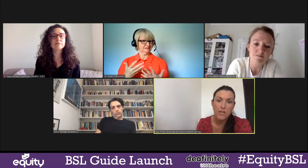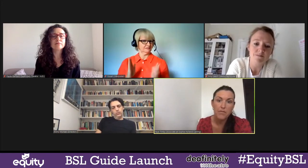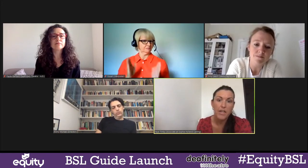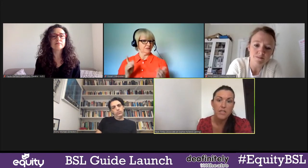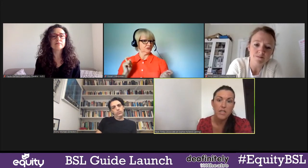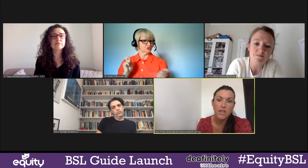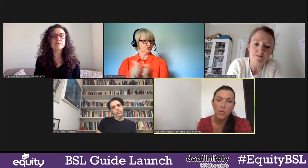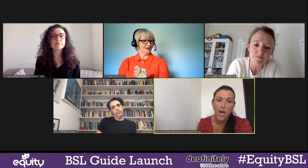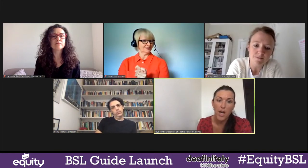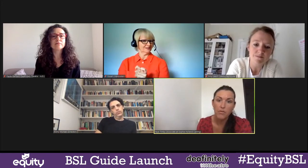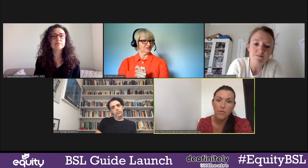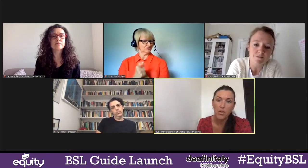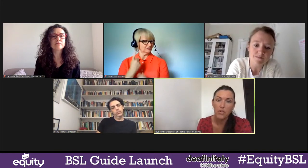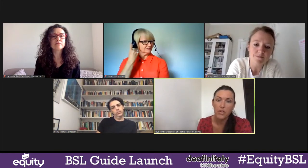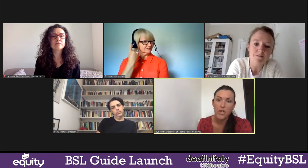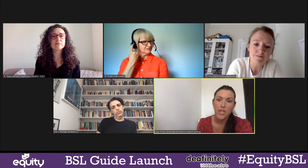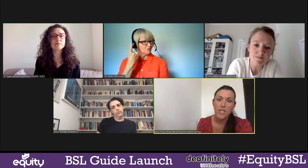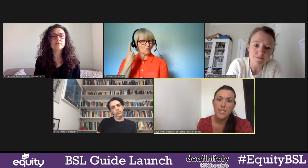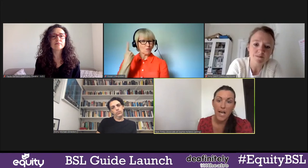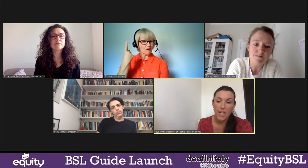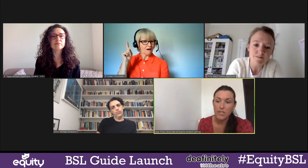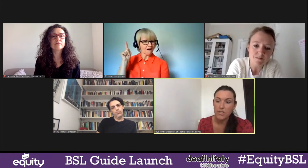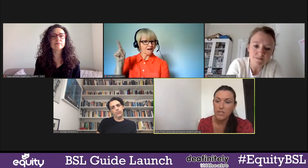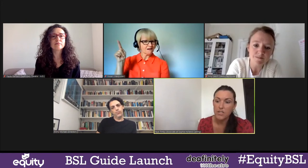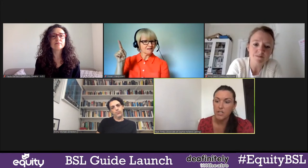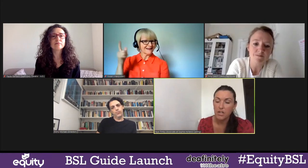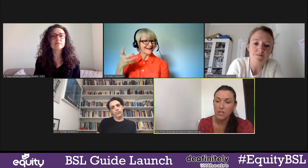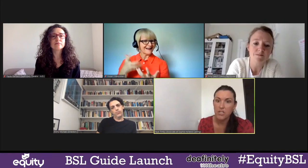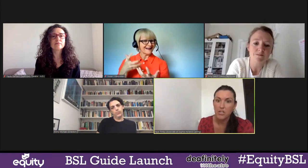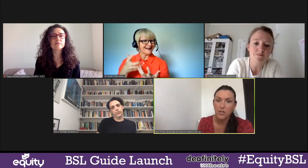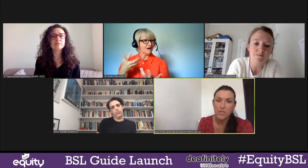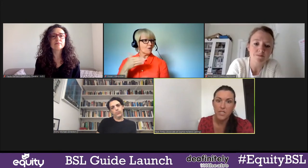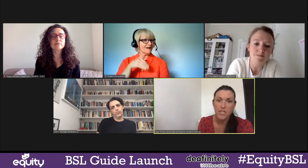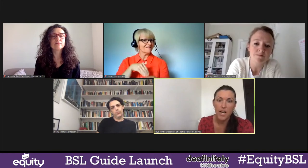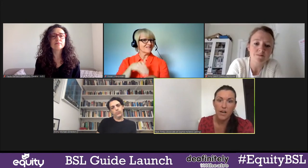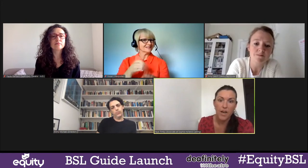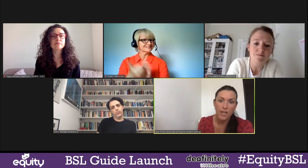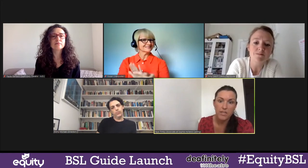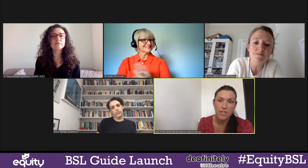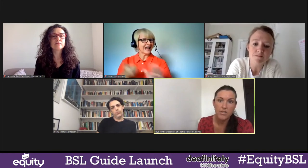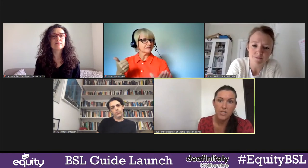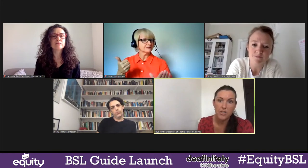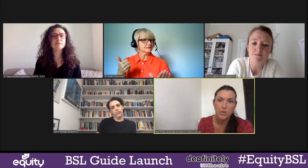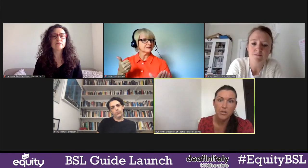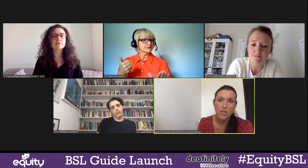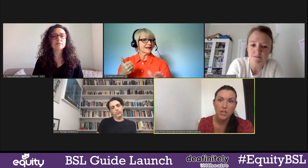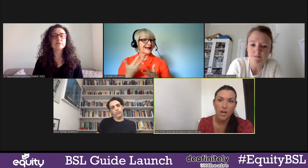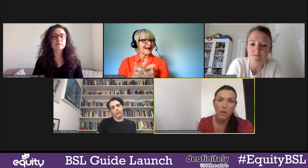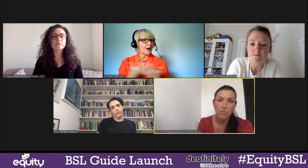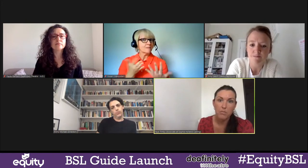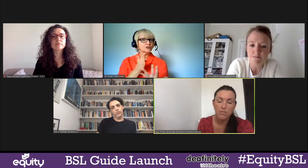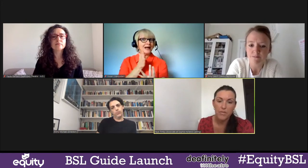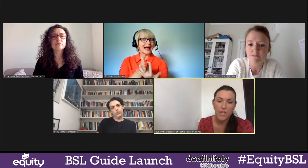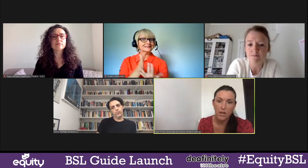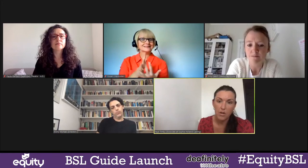effects that that will have on talent that casting offices have access to in the long